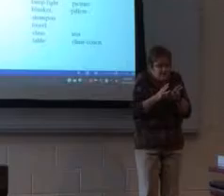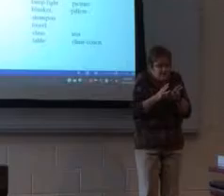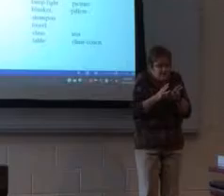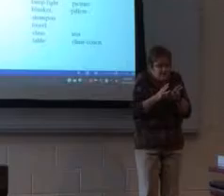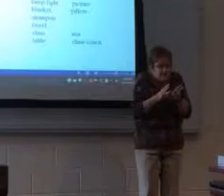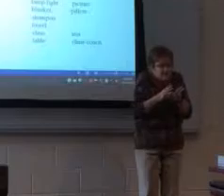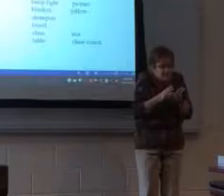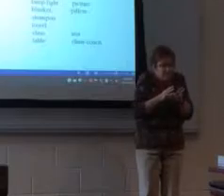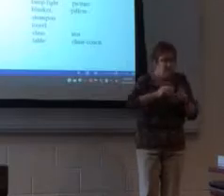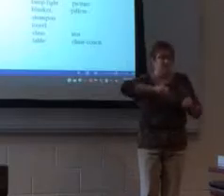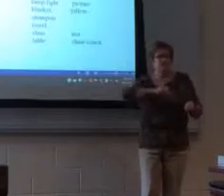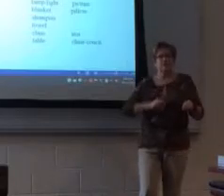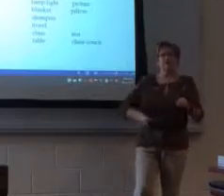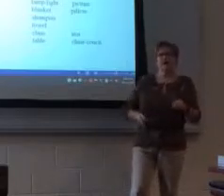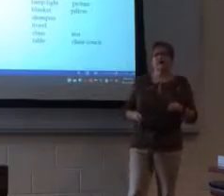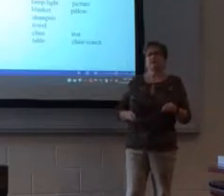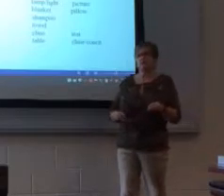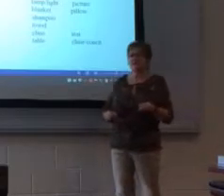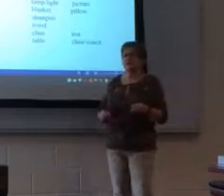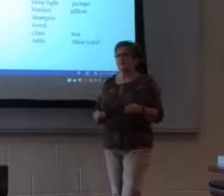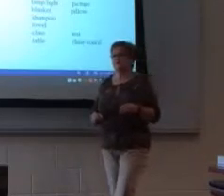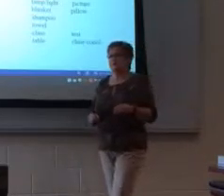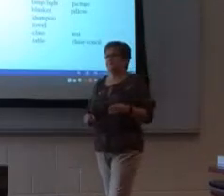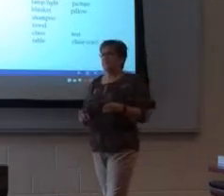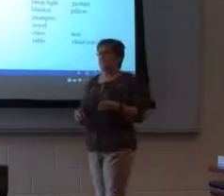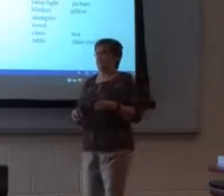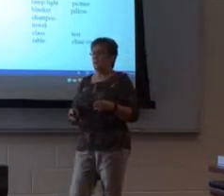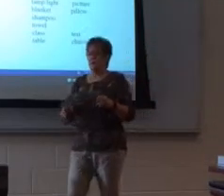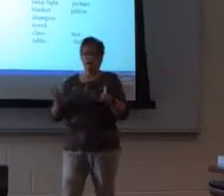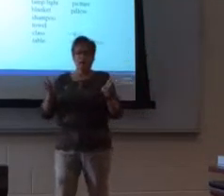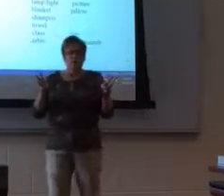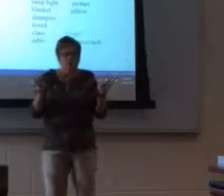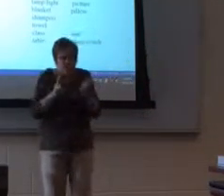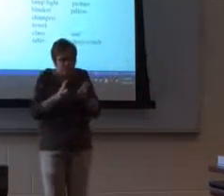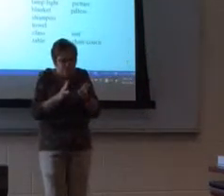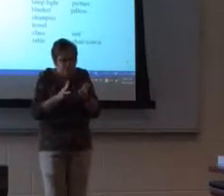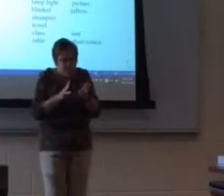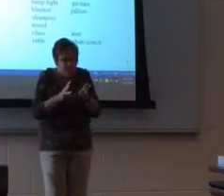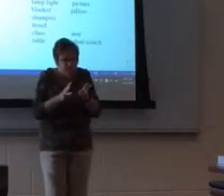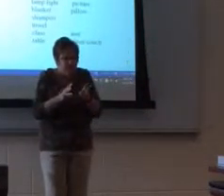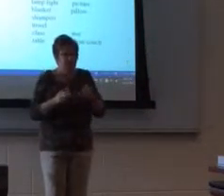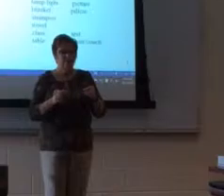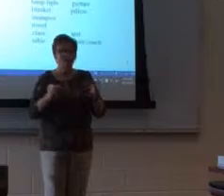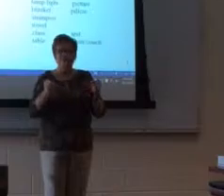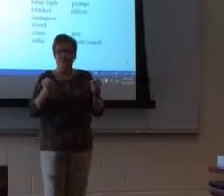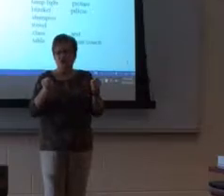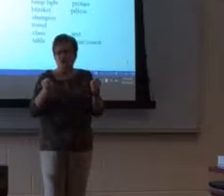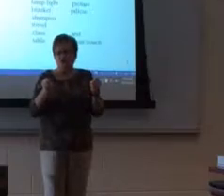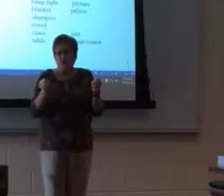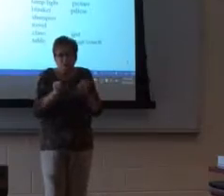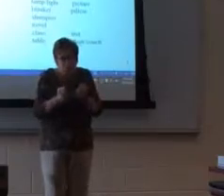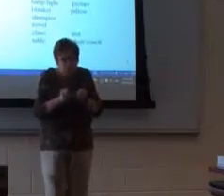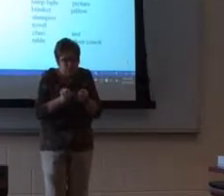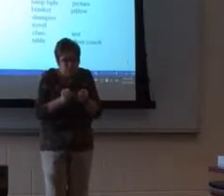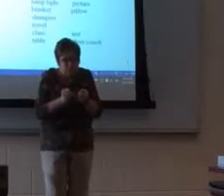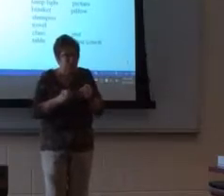Winter. We done hot and cold yet? Okay. Winter. This is cold. We'll